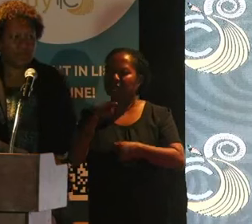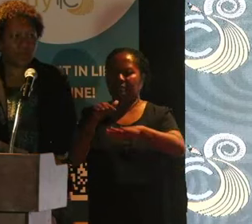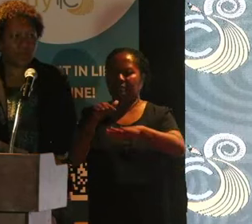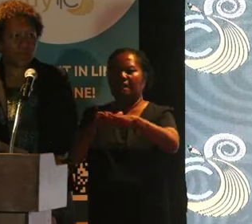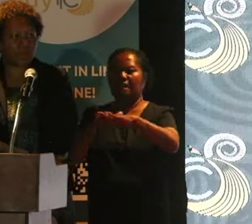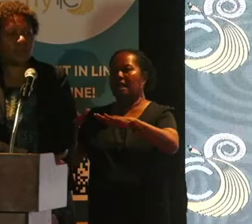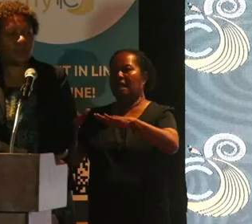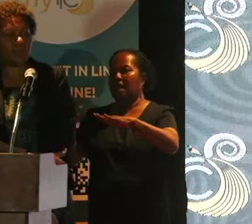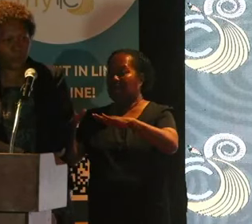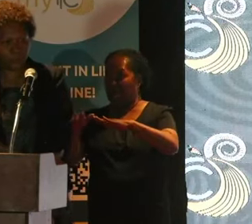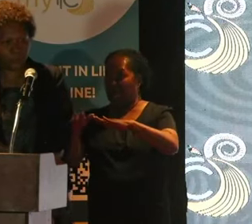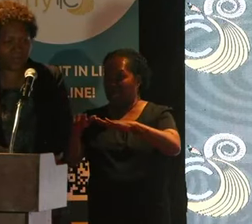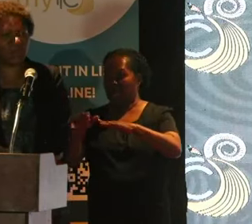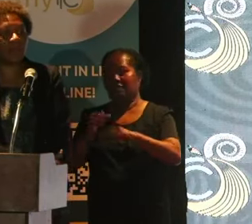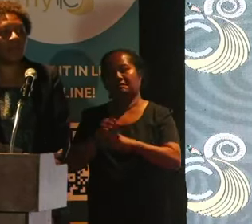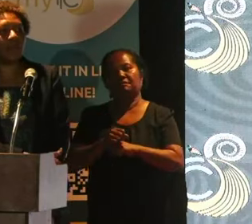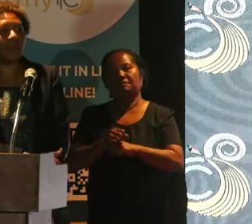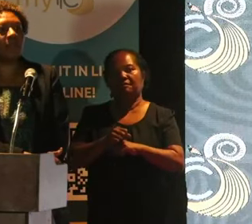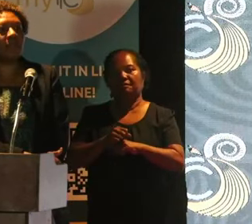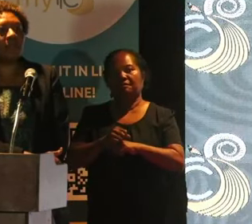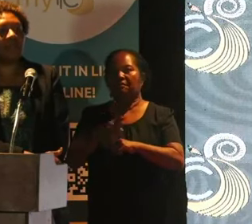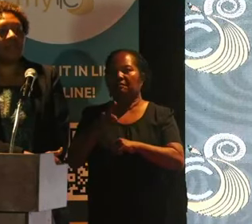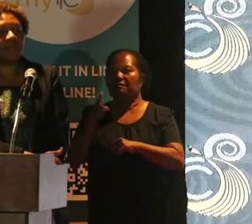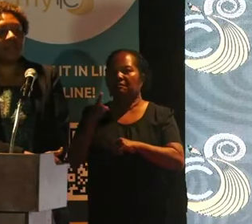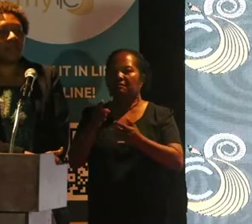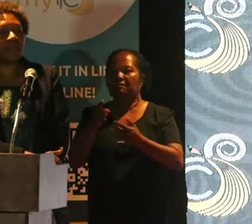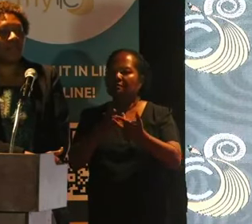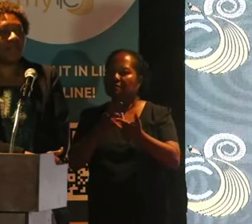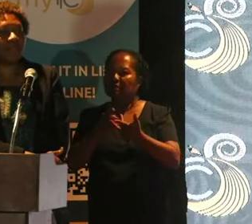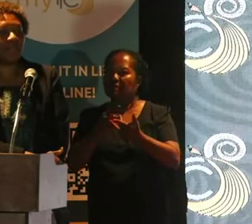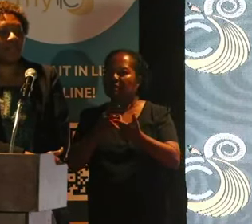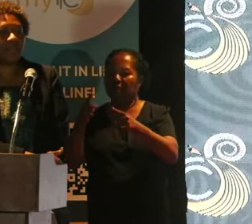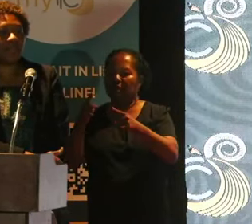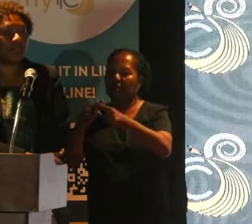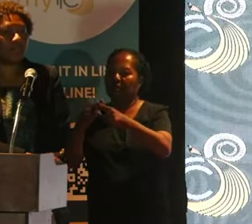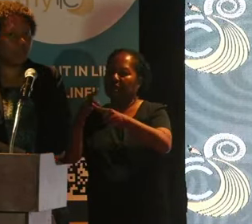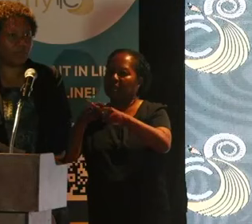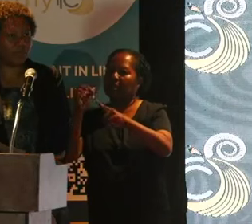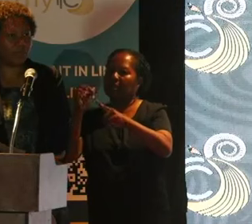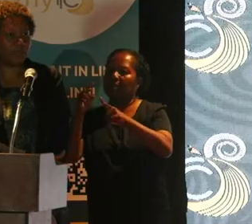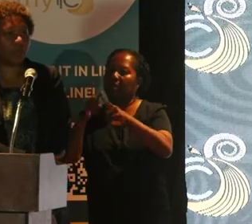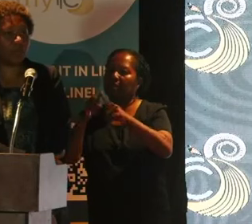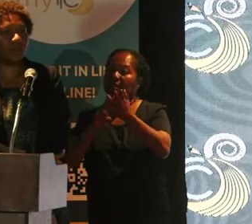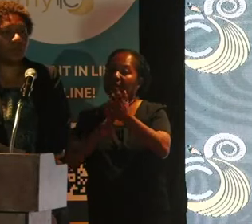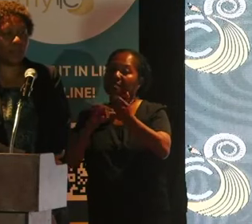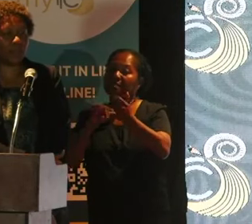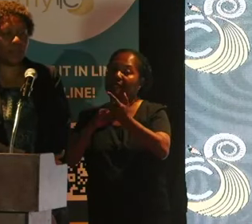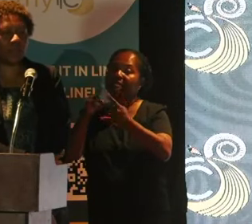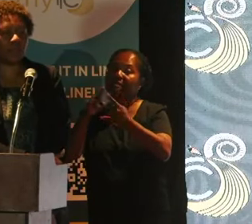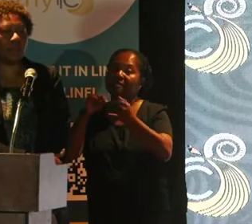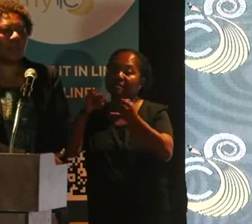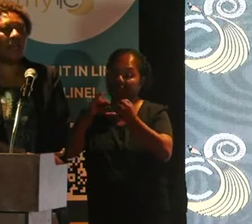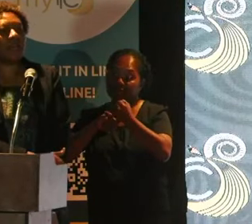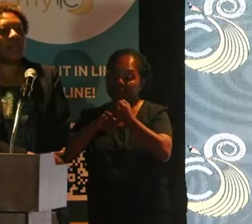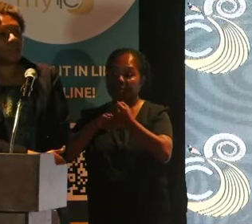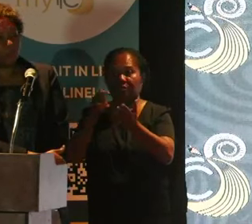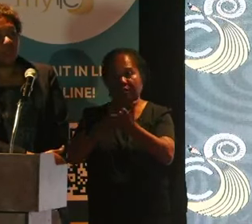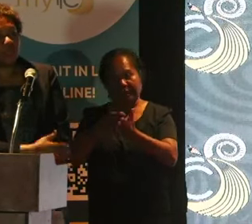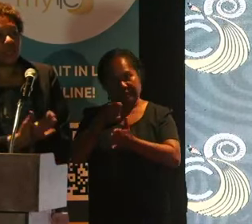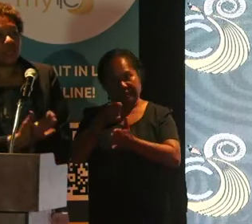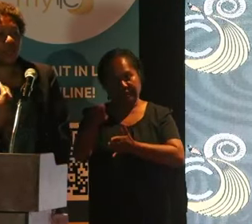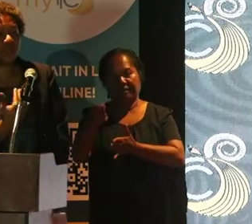him, this is our process. He goes and gets a bank loan and then comes back later and we tell him, no, you have a penalty fine of X amount to pay.